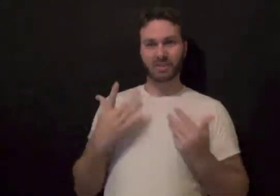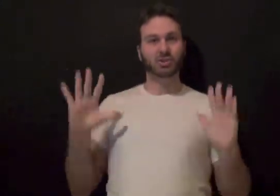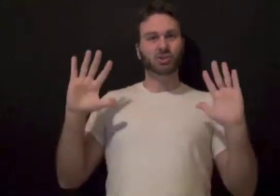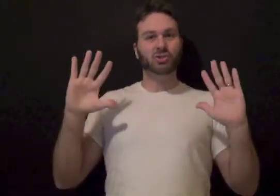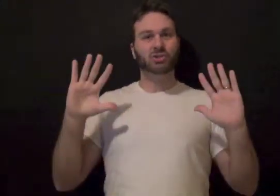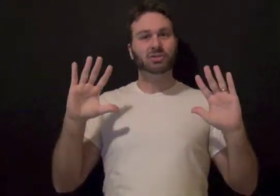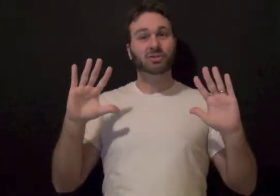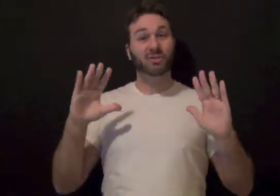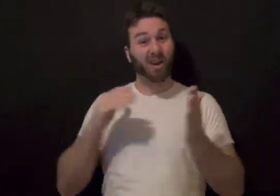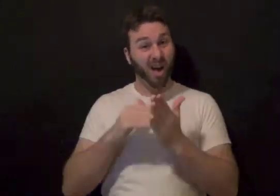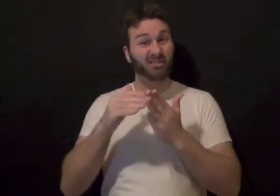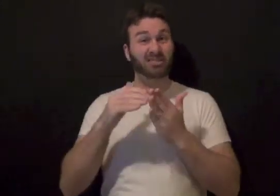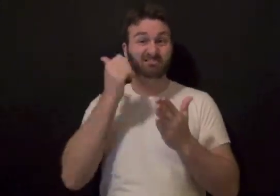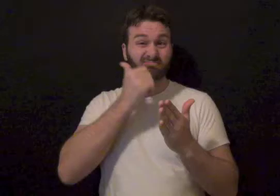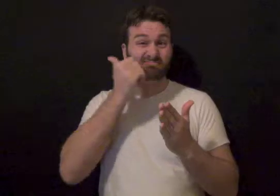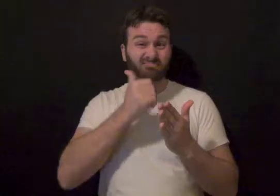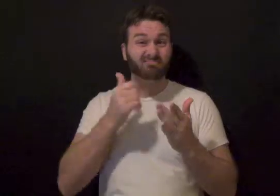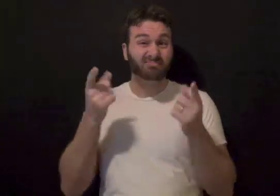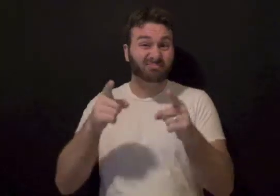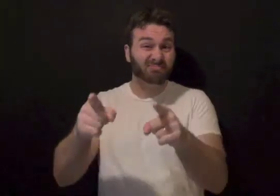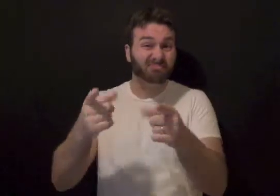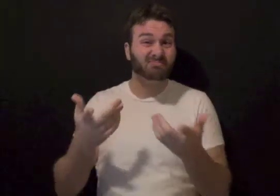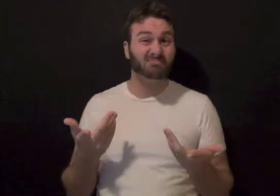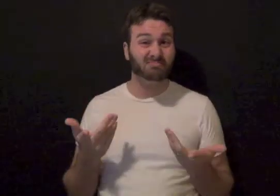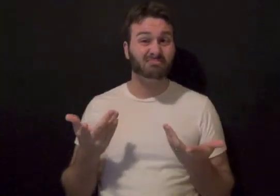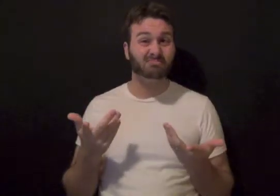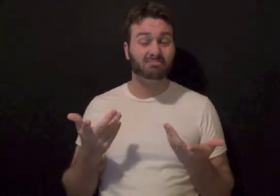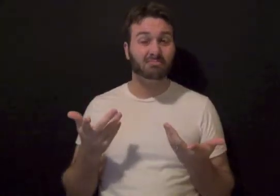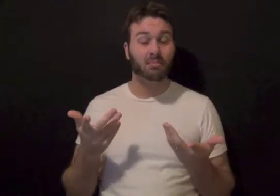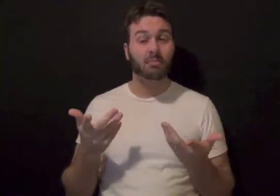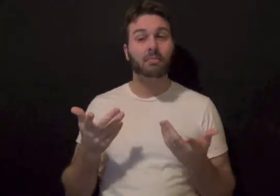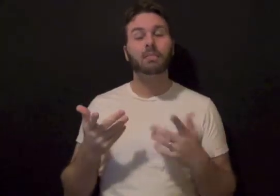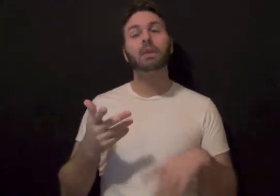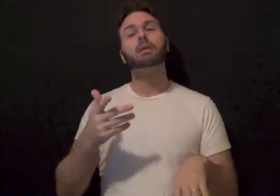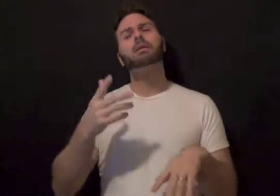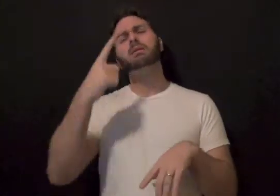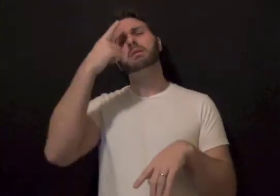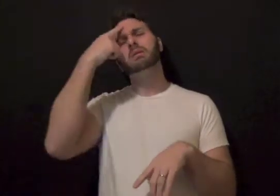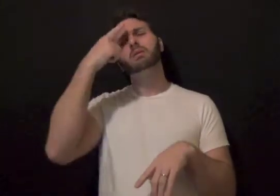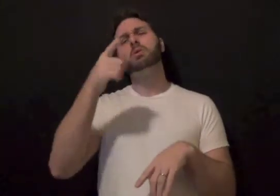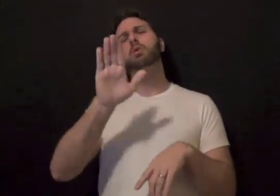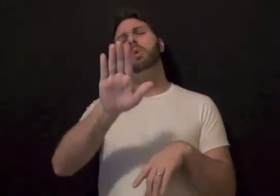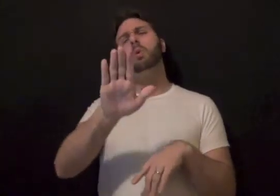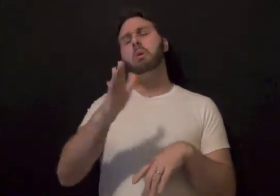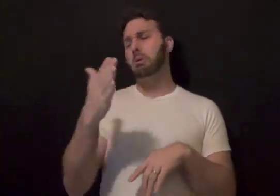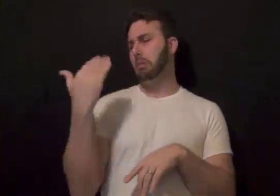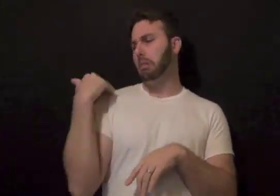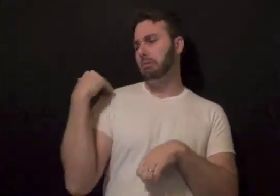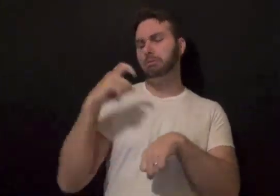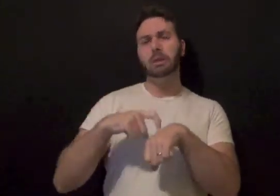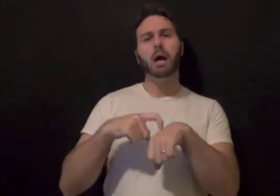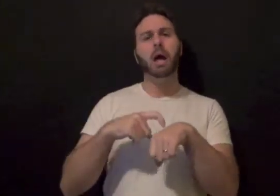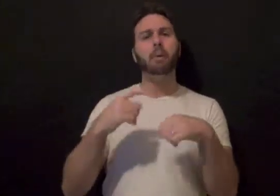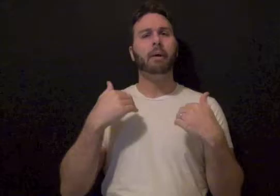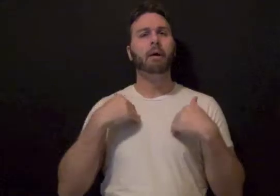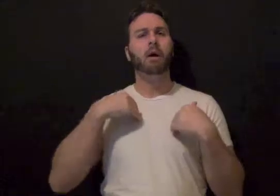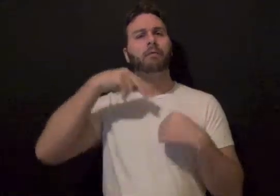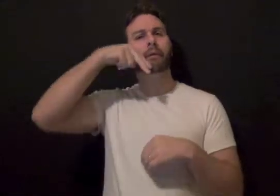even on an everyday kind of level. If you think about the last time, I don't know, you had a wobbly tooth. You know it's